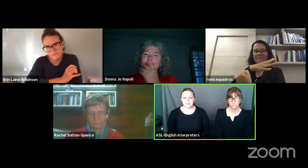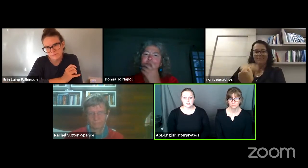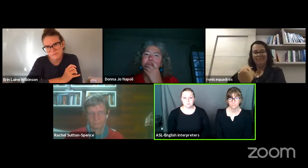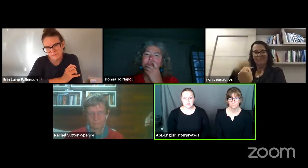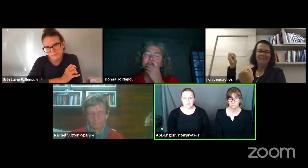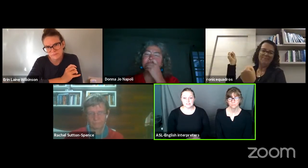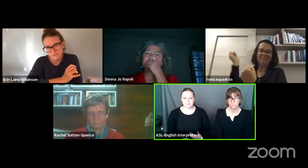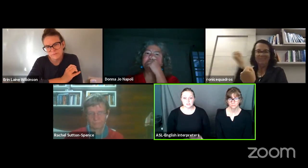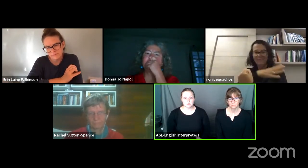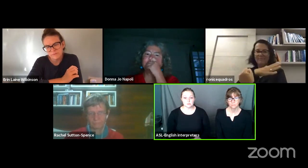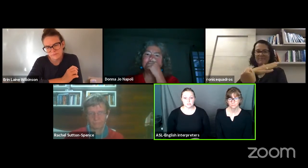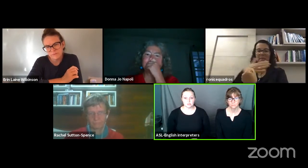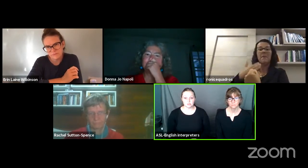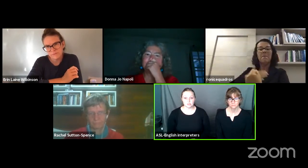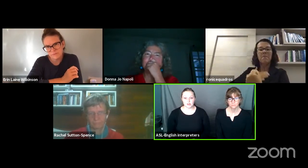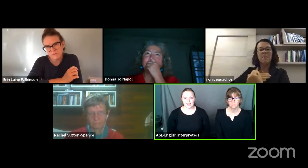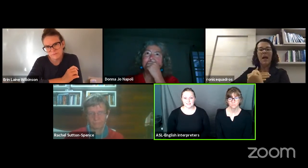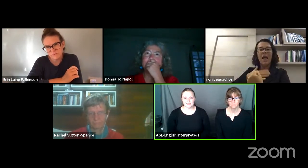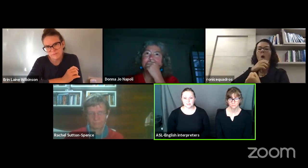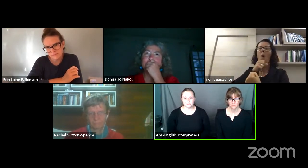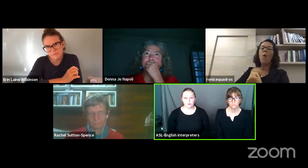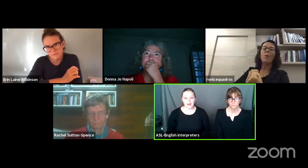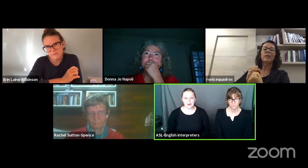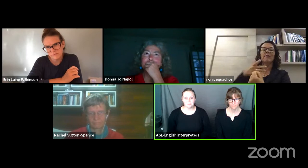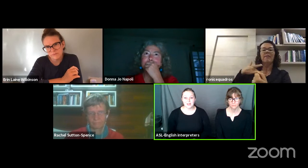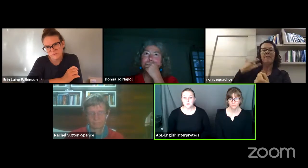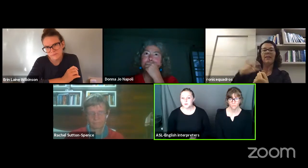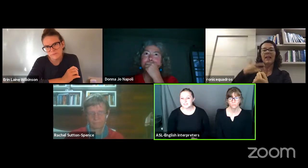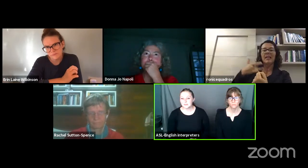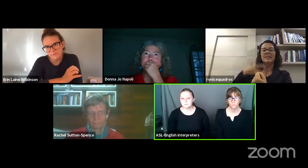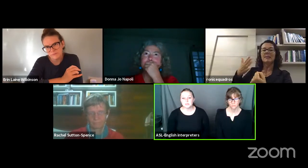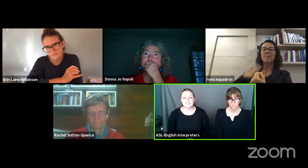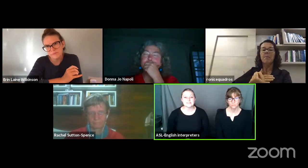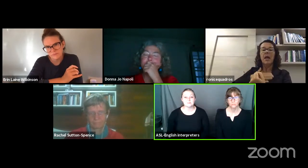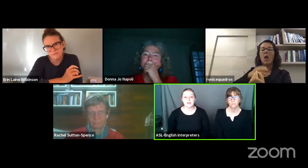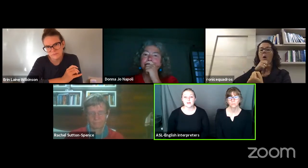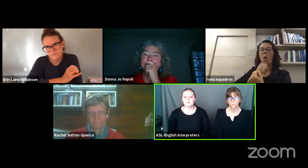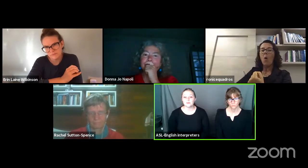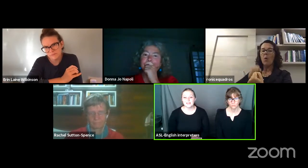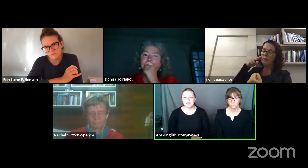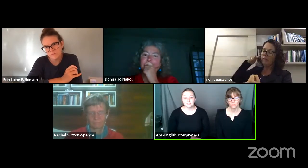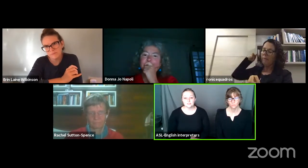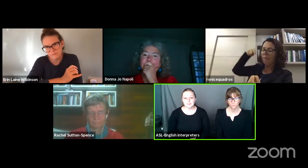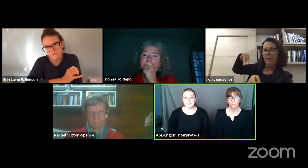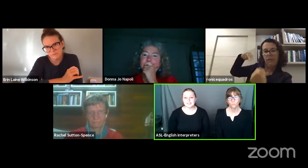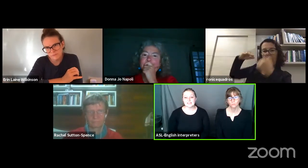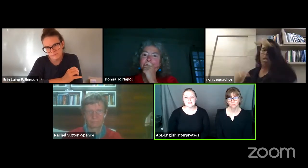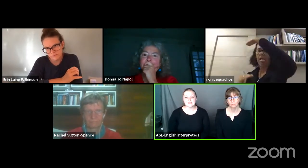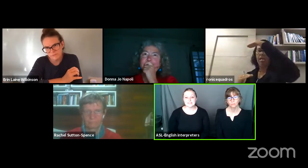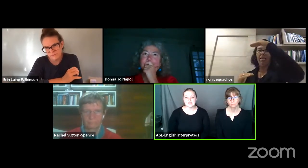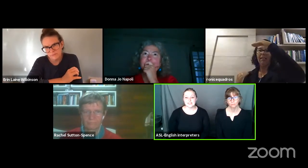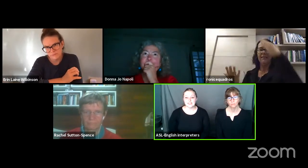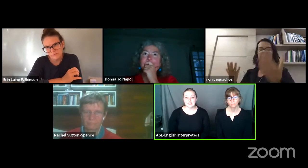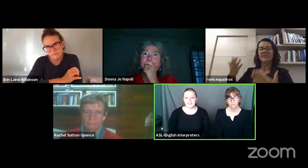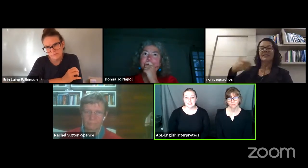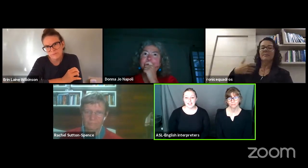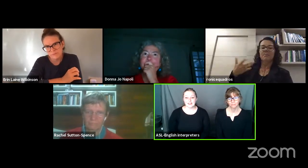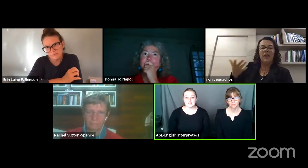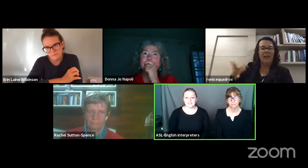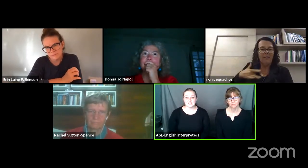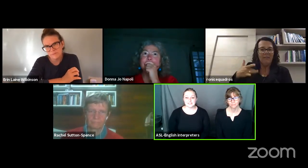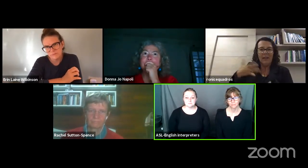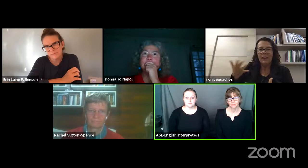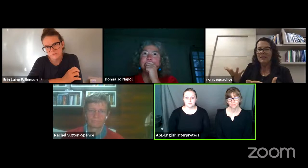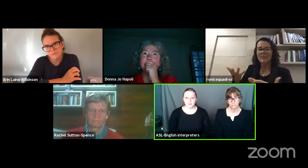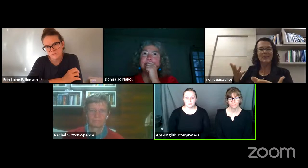see me as a hearing researcher trying to throw out my own assumptions and my own feelings